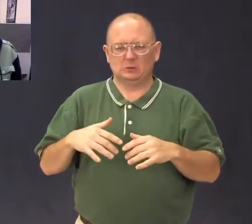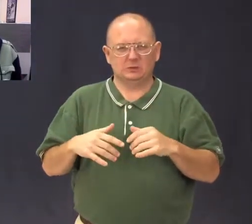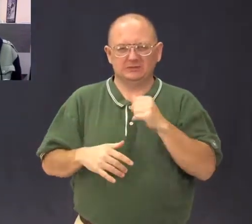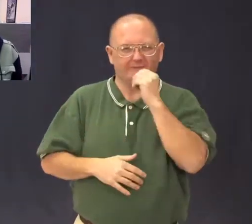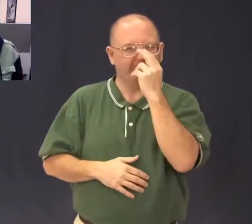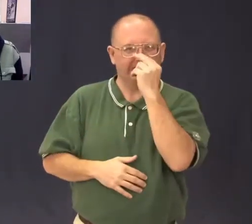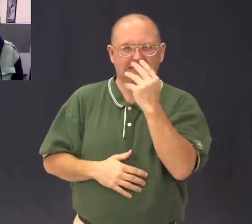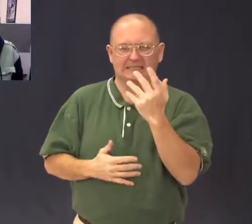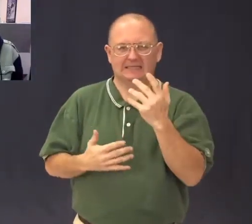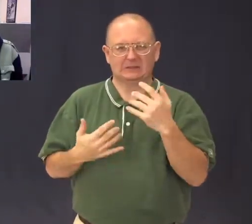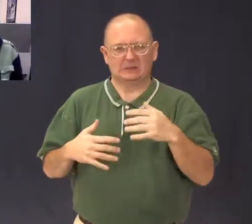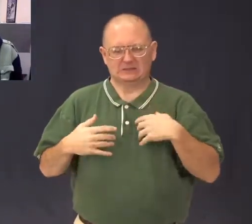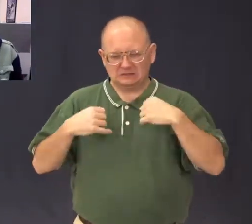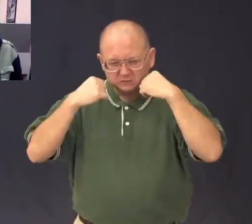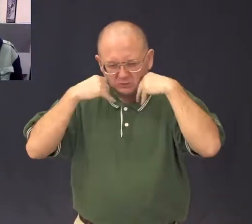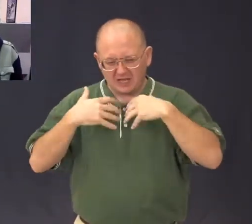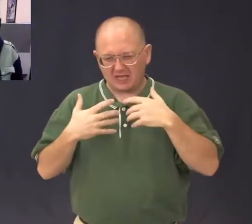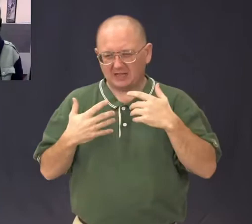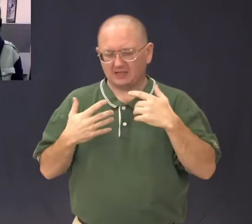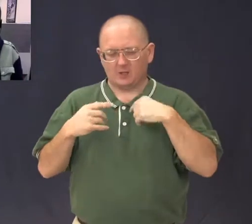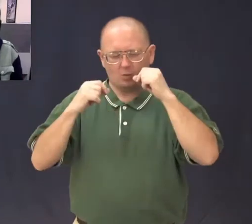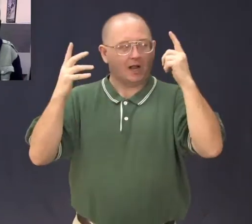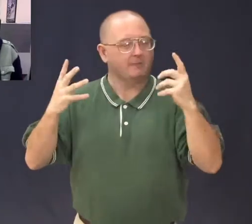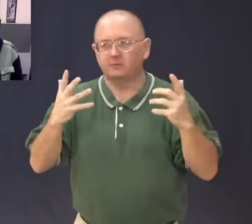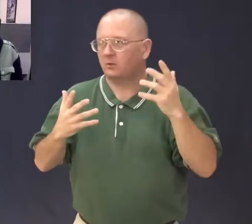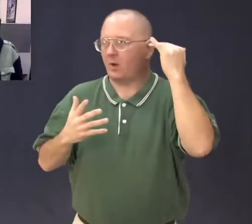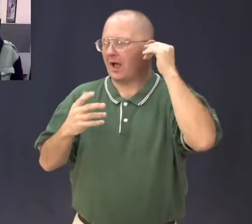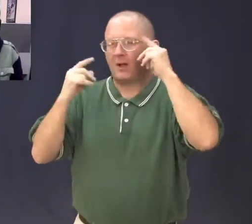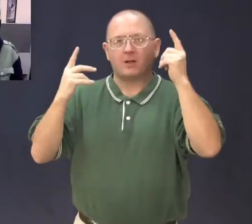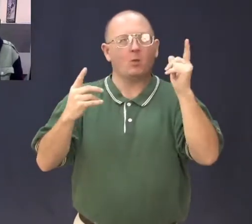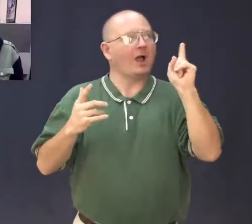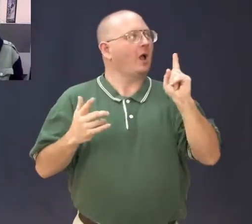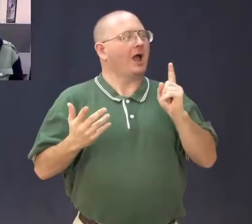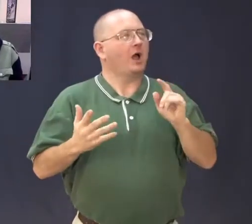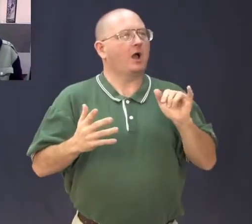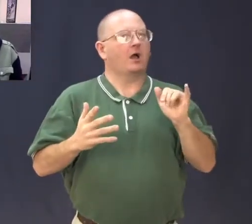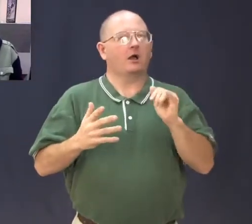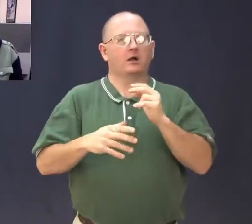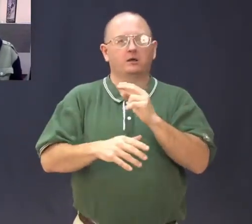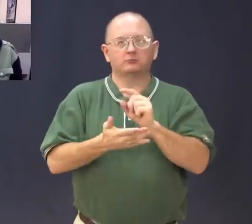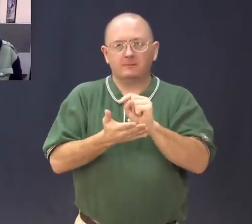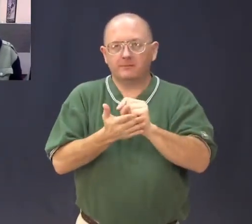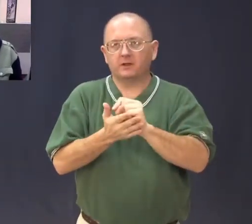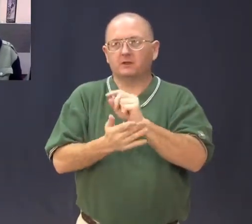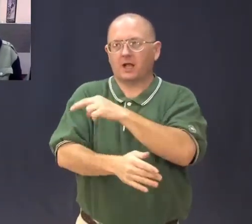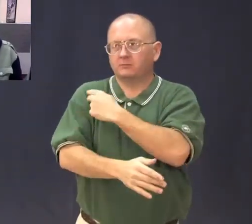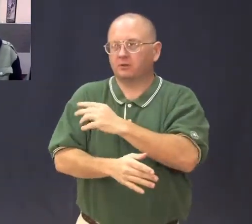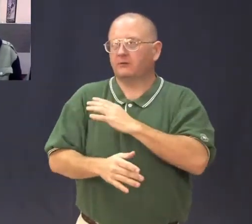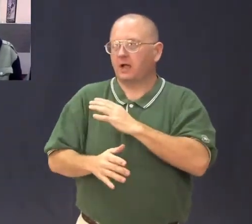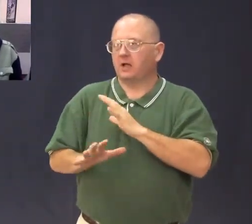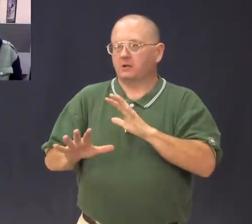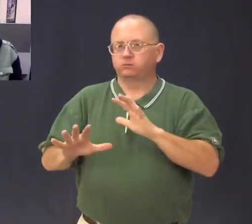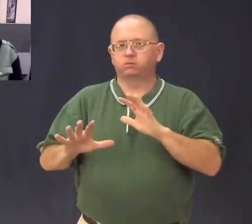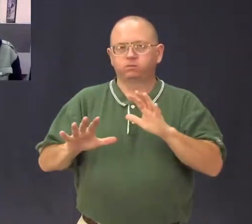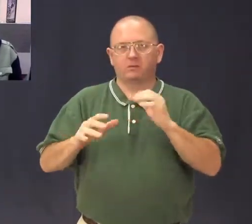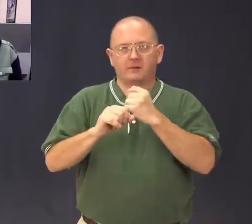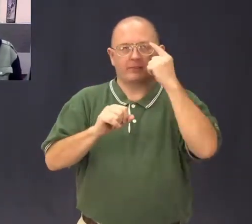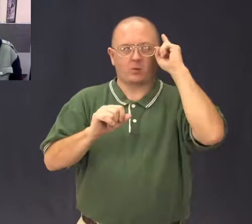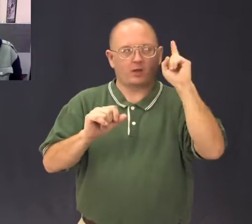The alcohol was leaving my system and I was experiencing the symptoms of withdrawal. I would wake up in a cold sweat in the middle of the night, panicking, and I'd have to tell myself,